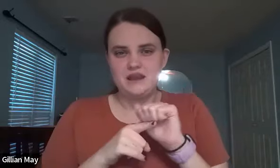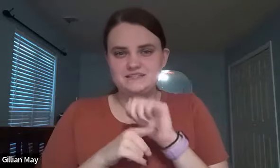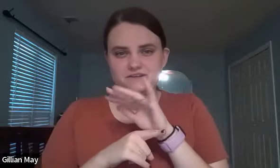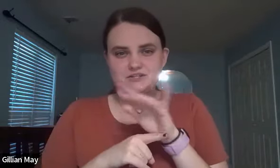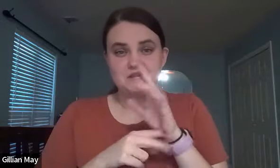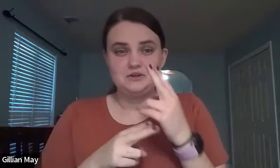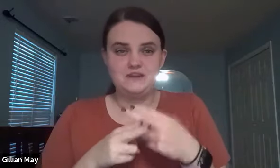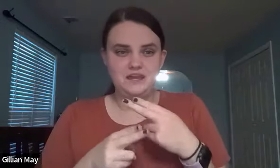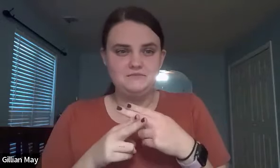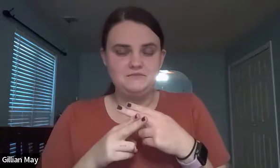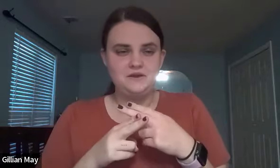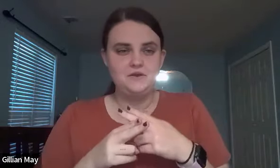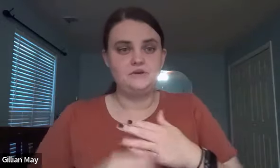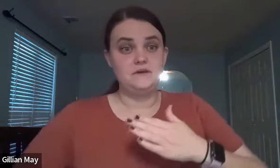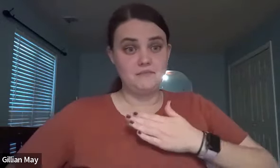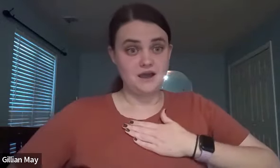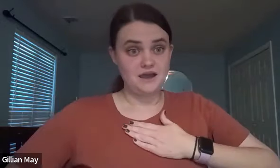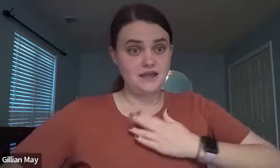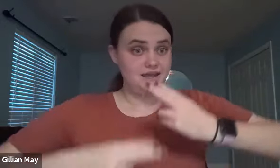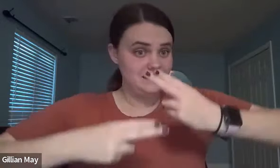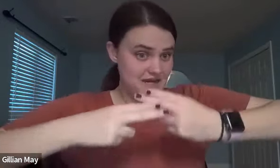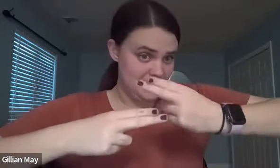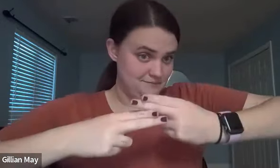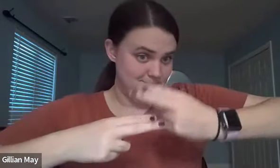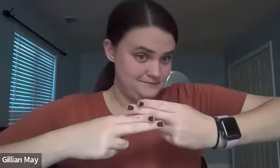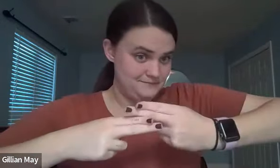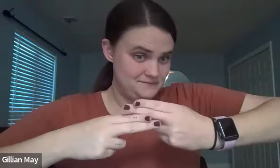practice fingerspelling your name with the my name,